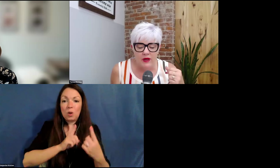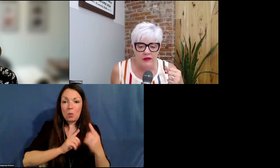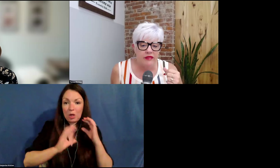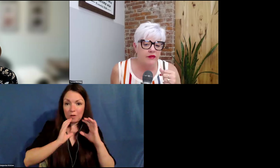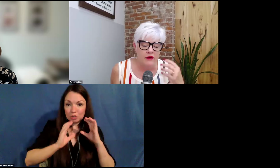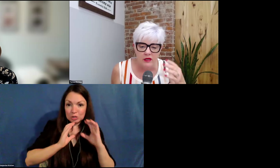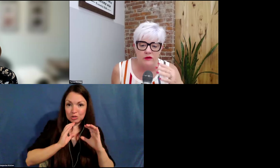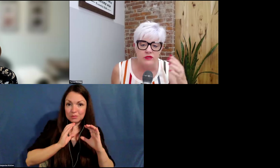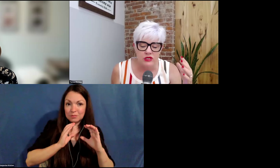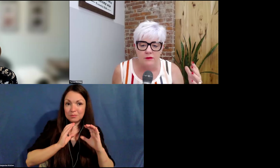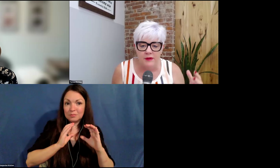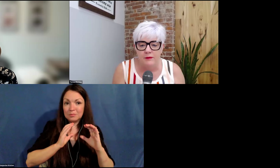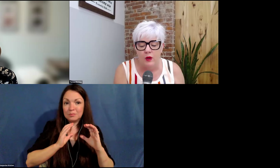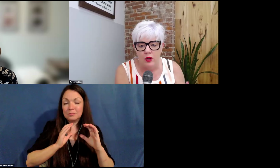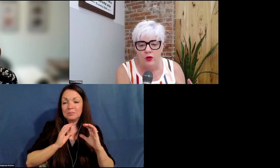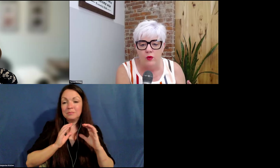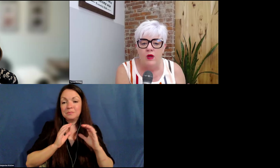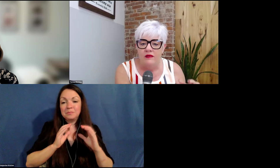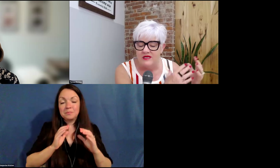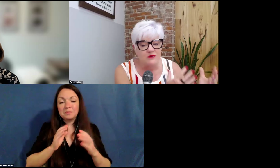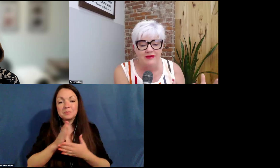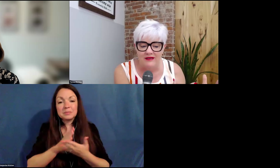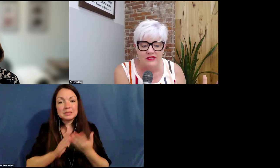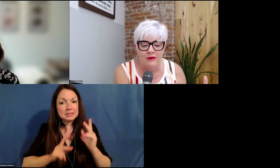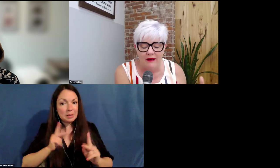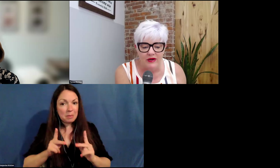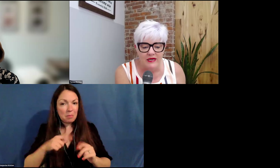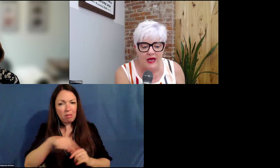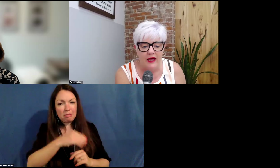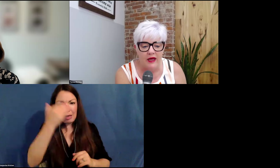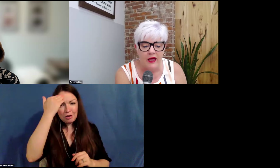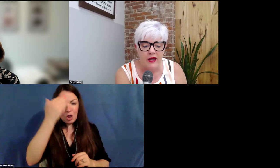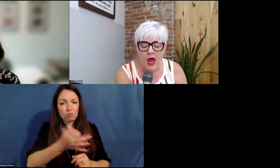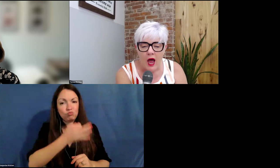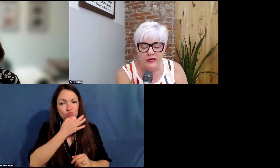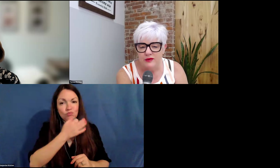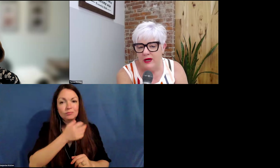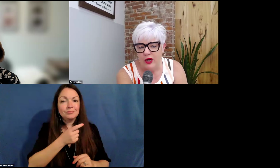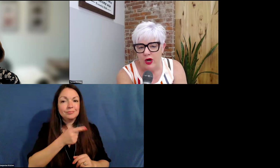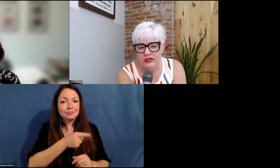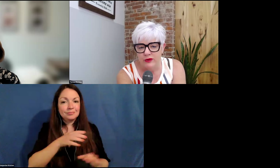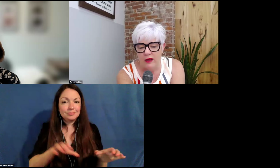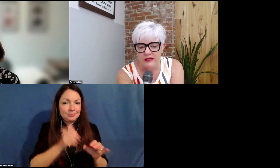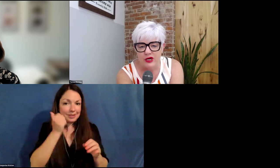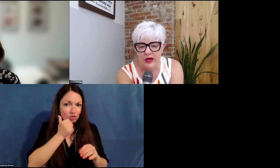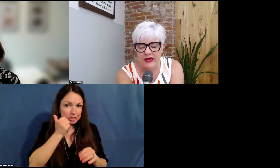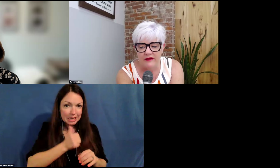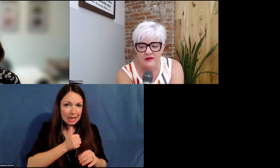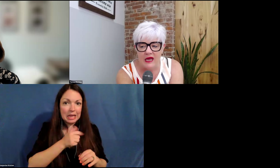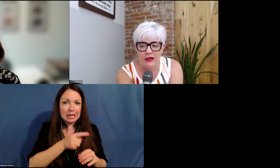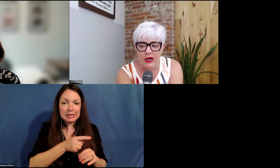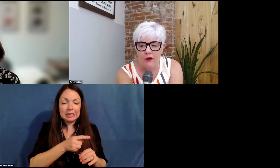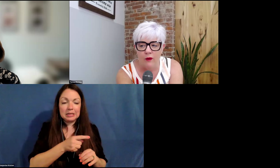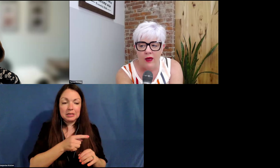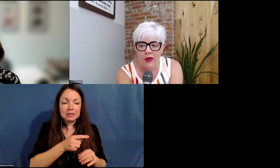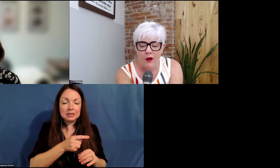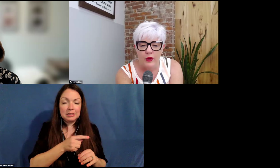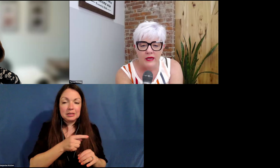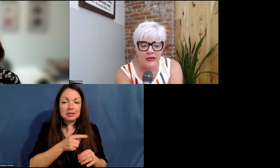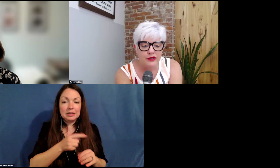conversations with, you know, certain people who this is what they do every day. And I just want to encourage you all as creatives, you